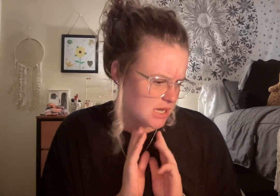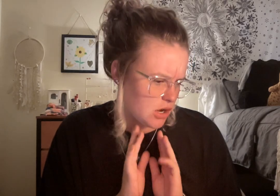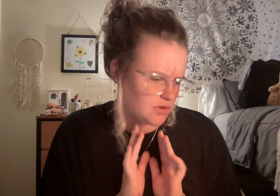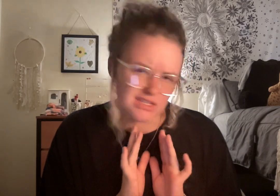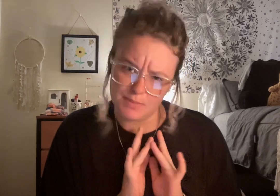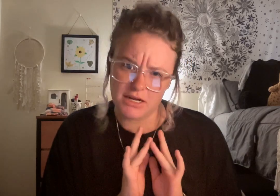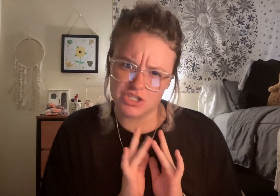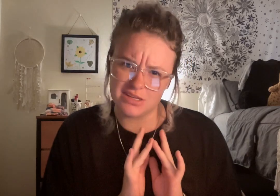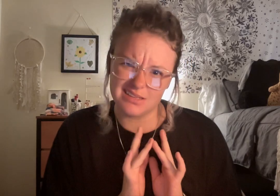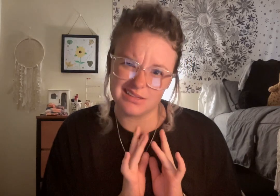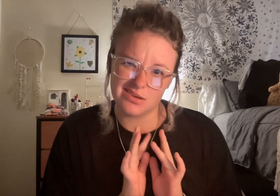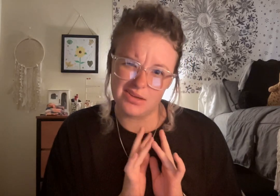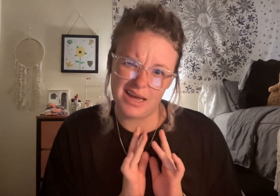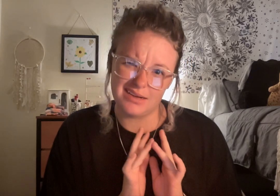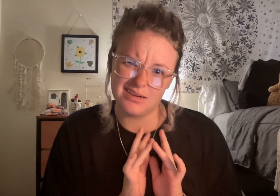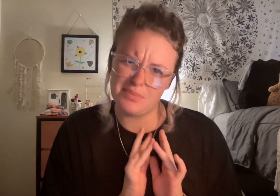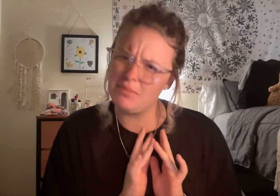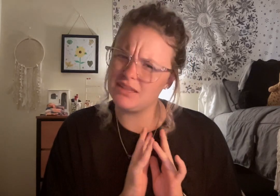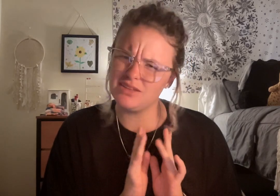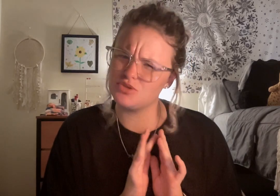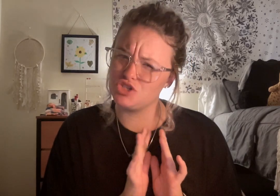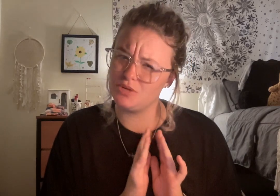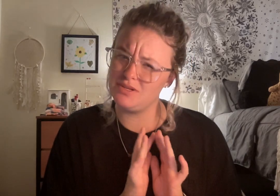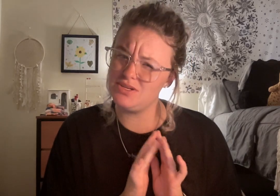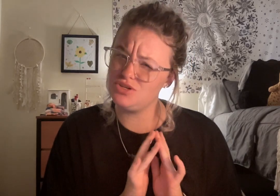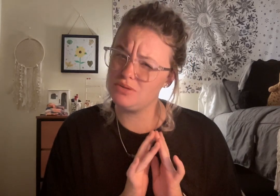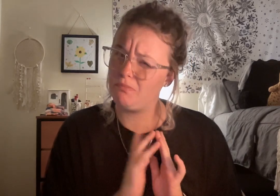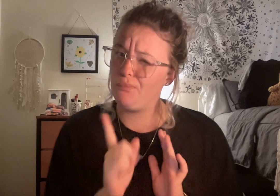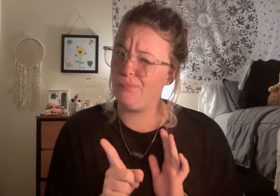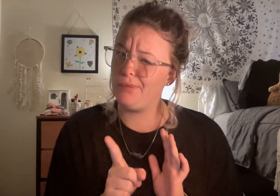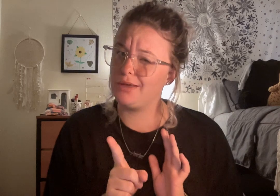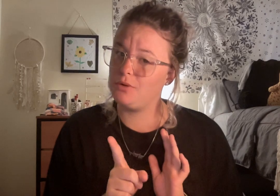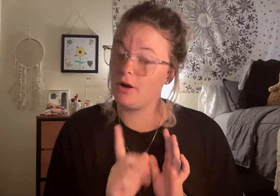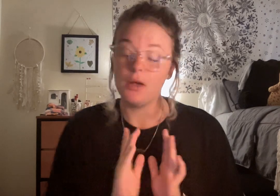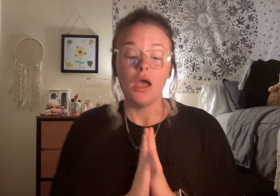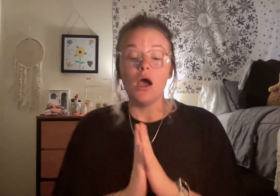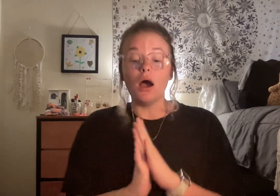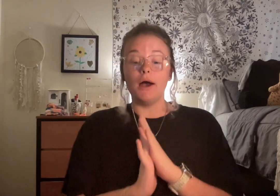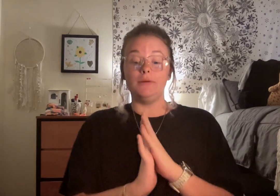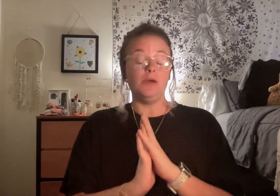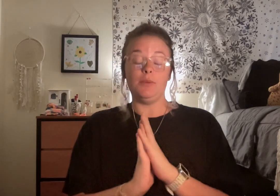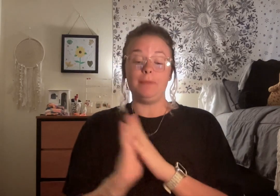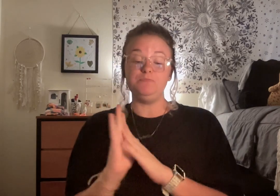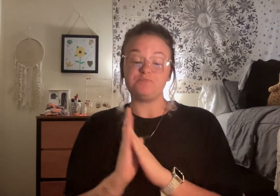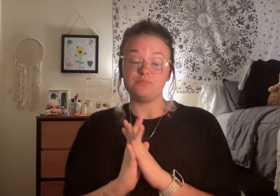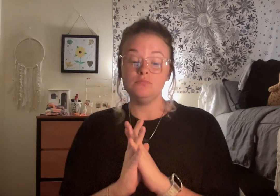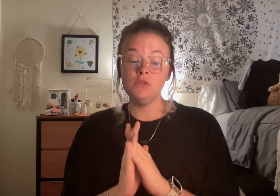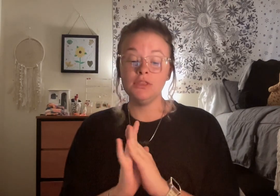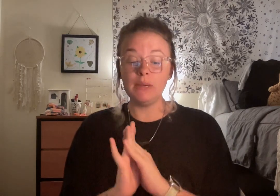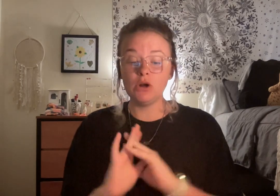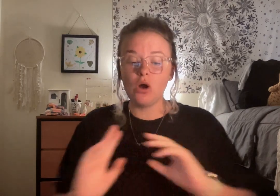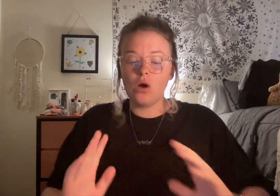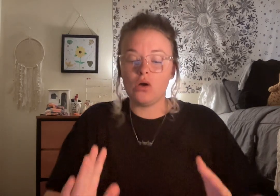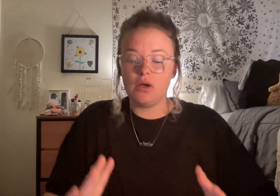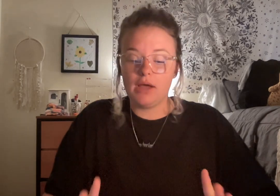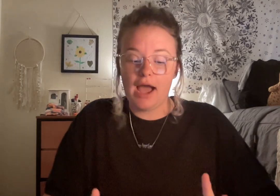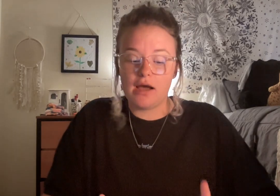ASL, and Spanish. I think that's all they had. Maybe, I think there was a German teacher. I could be wrong. Anyway, they would all have